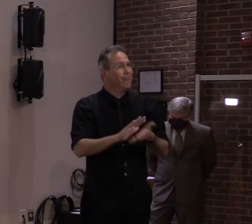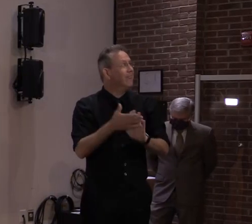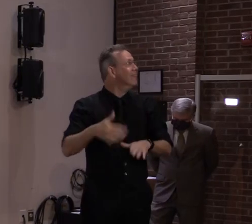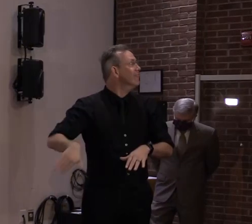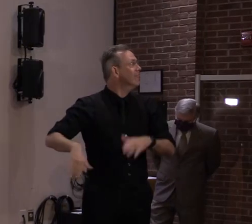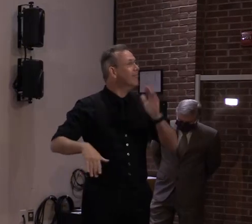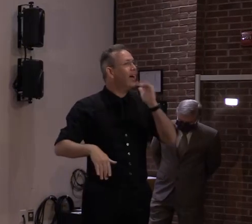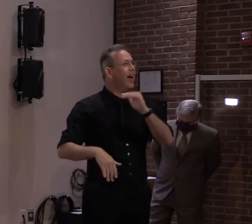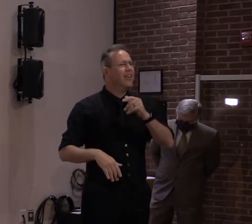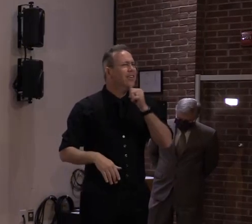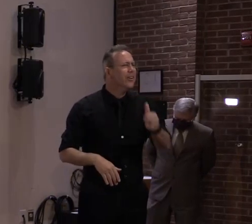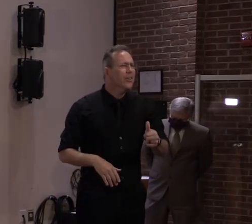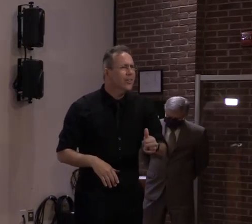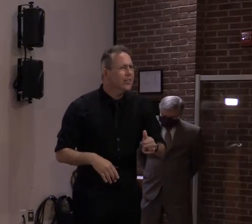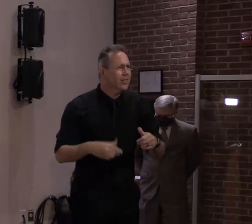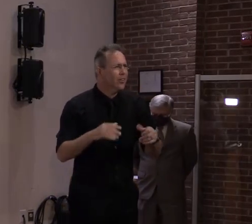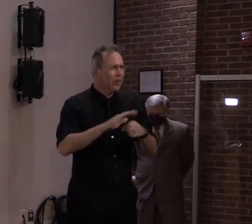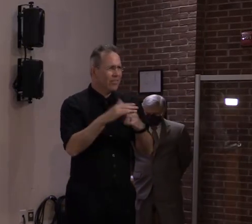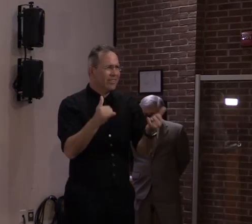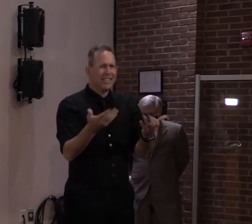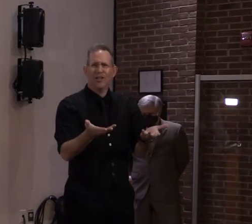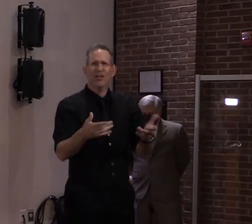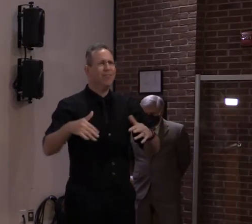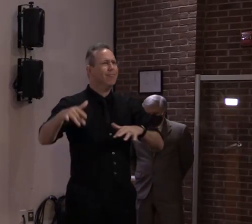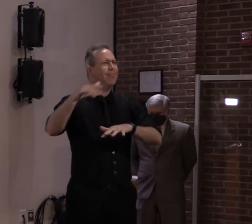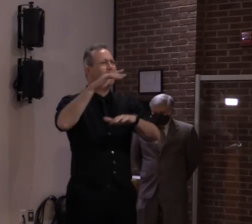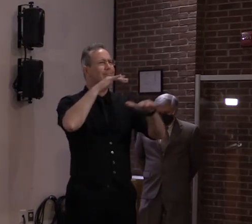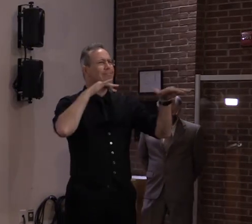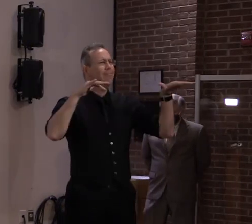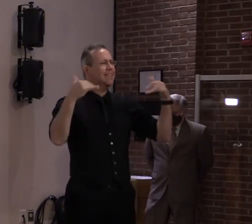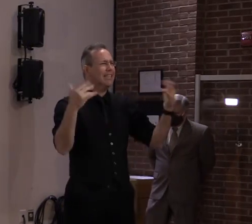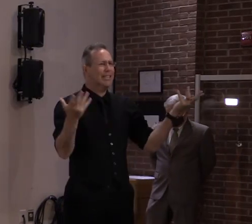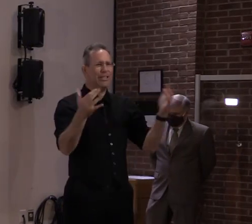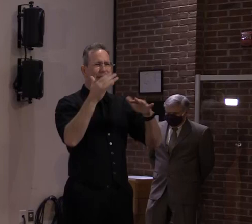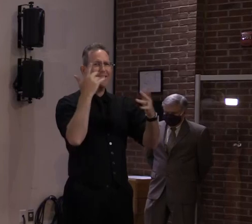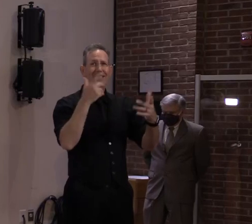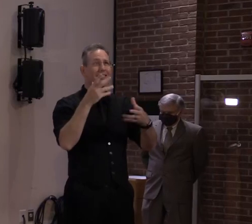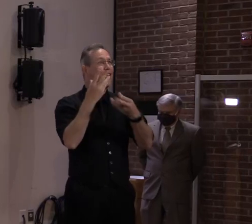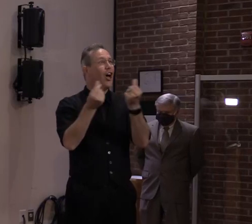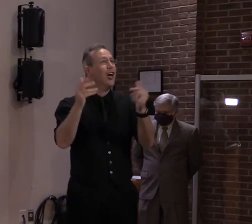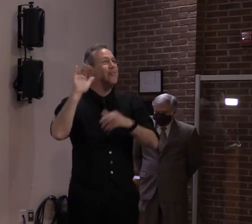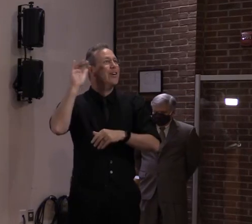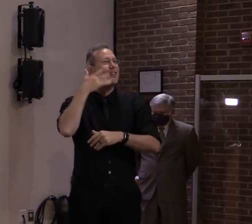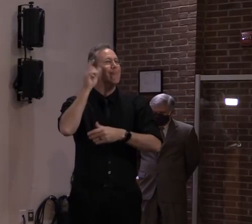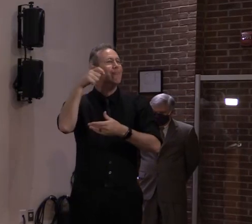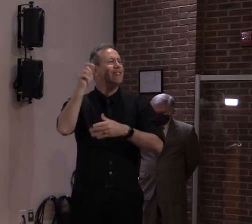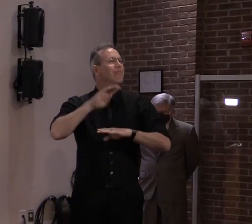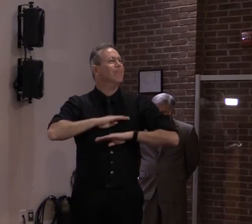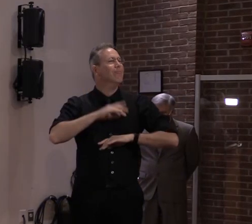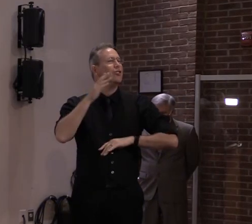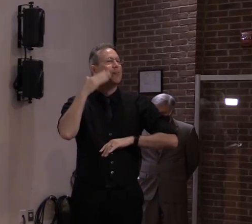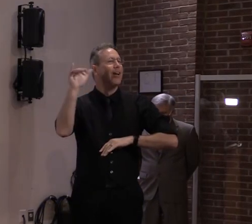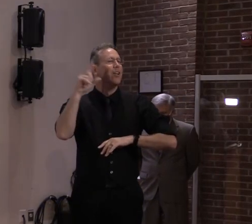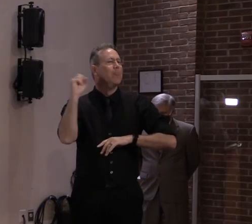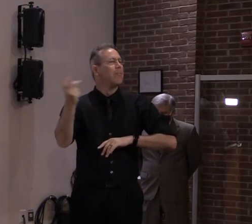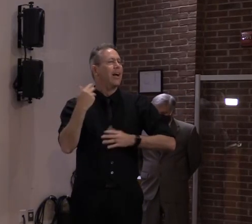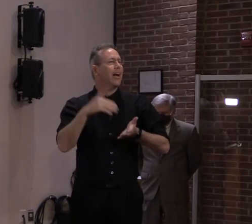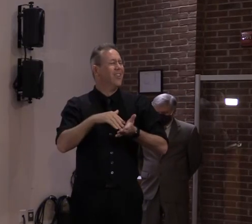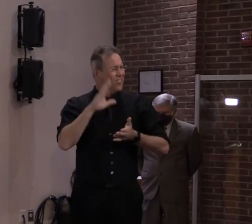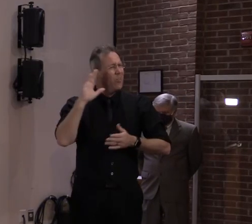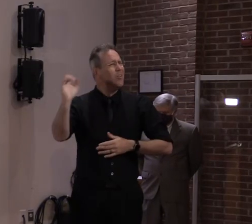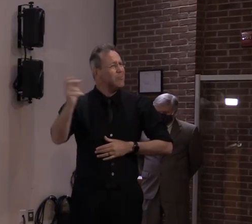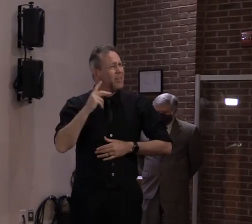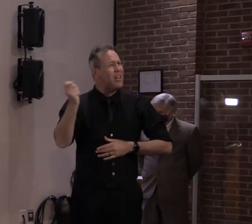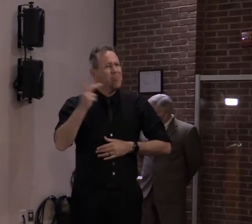check mark, we're done with that. This is going to be part of the environment for the foreseeable future. We just hope it will be a